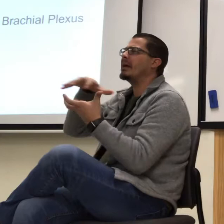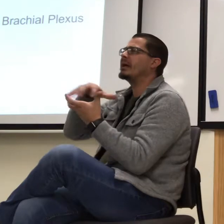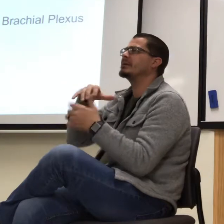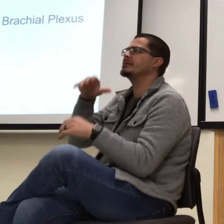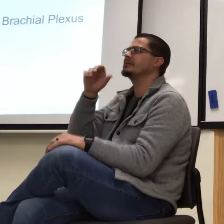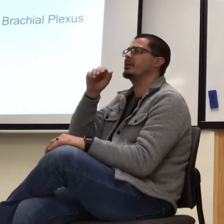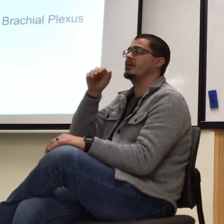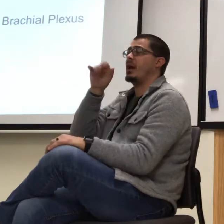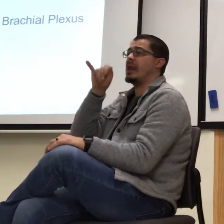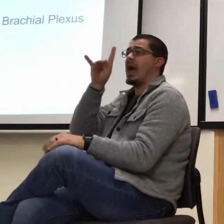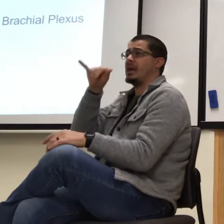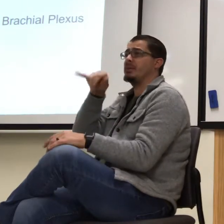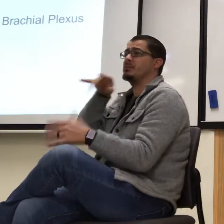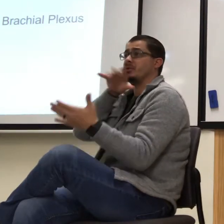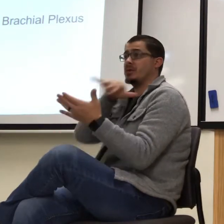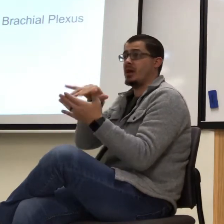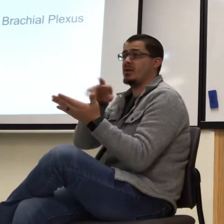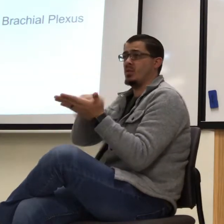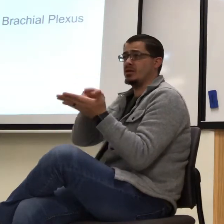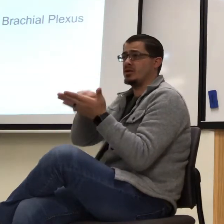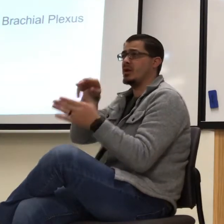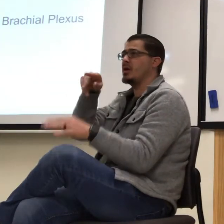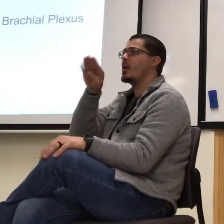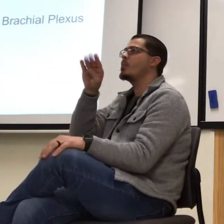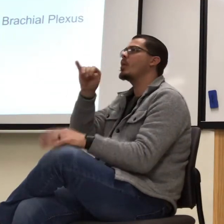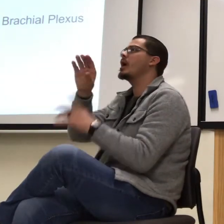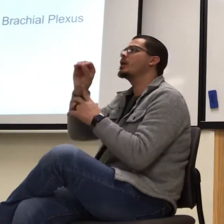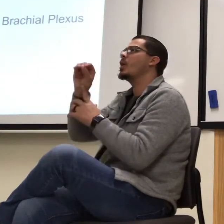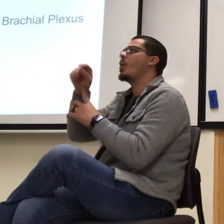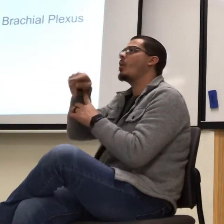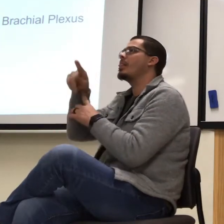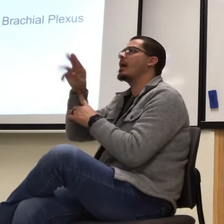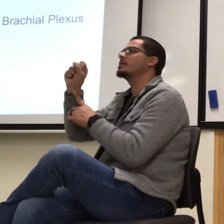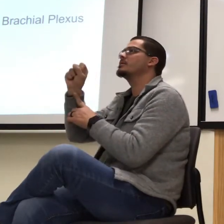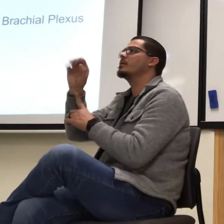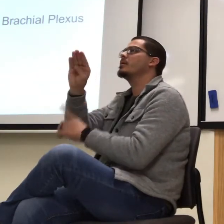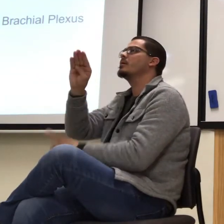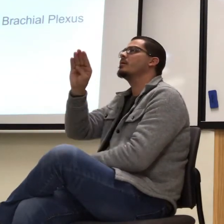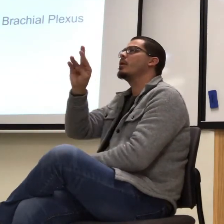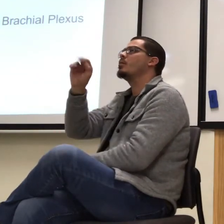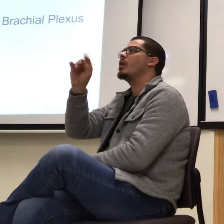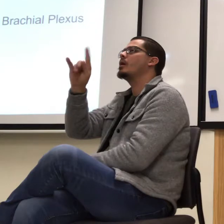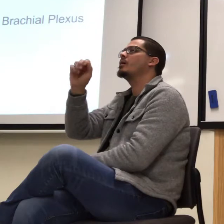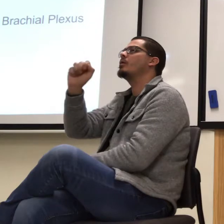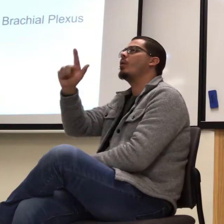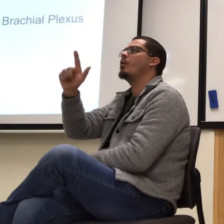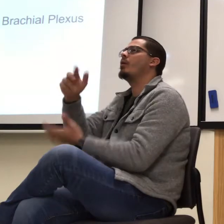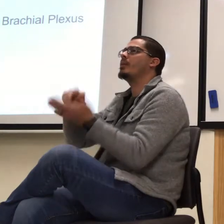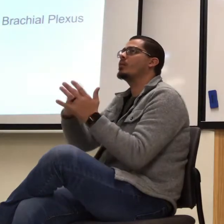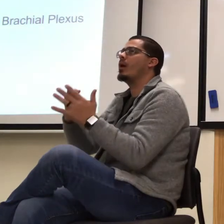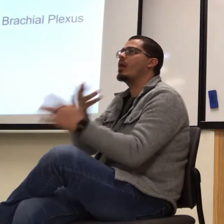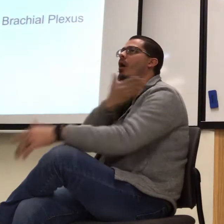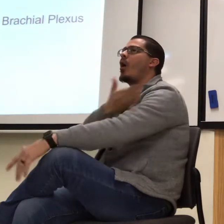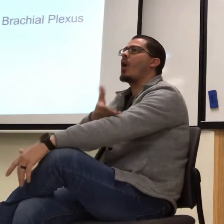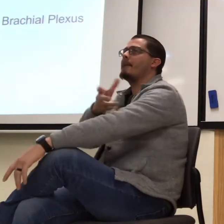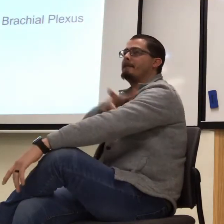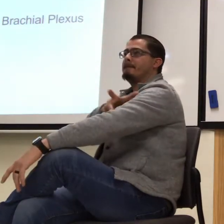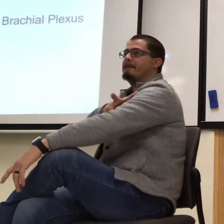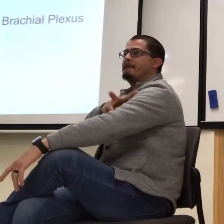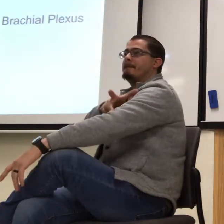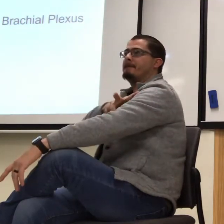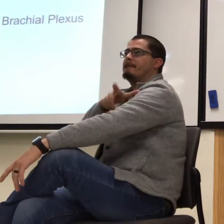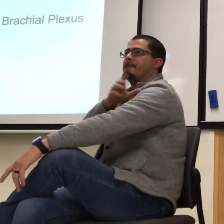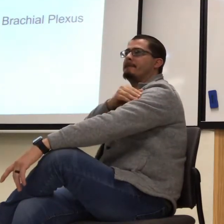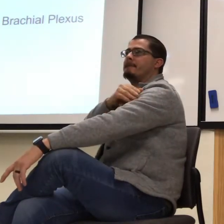been studied, and the brachial plexus, let's remember what brachial refers to, the arm. Turns out